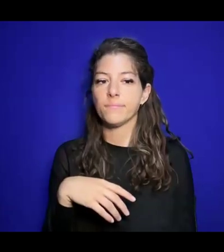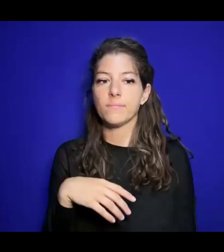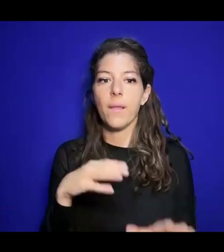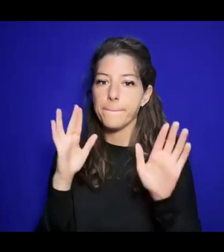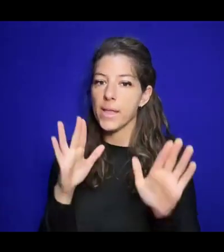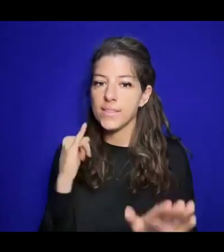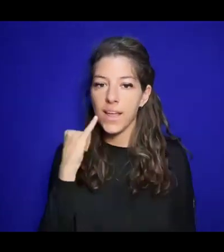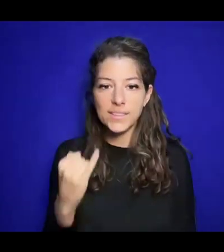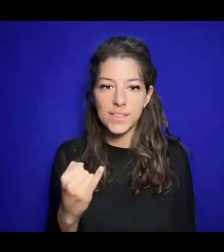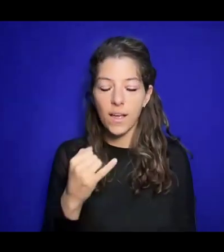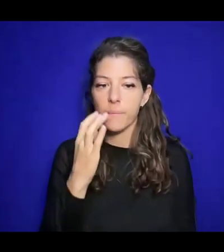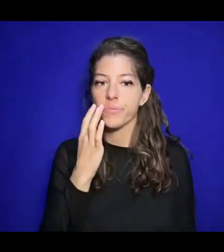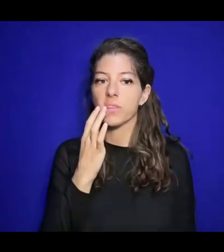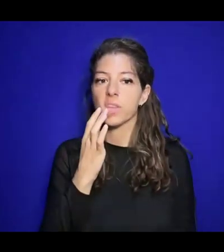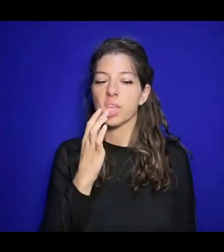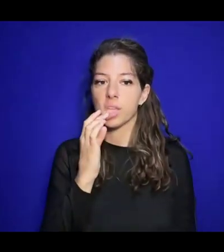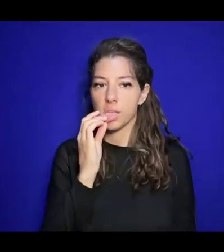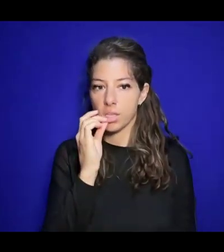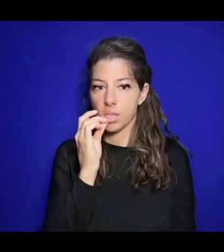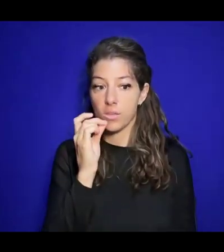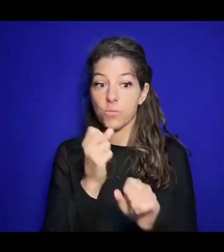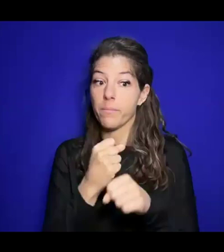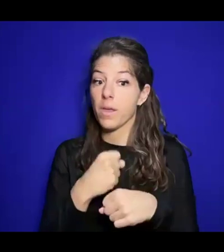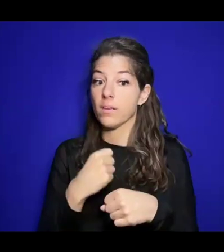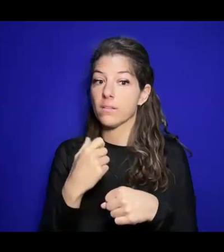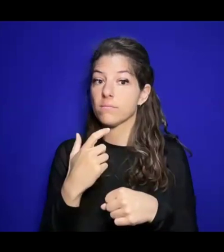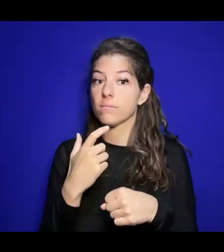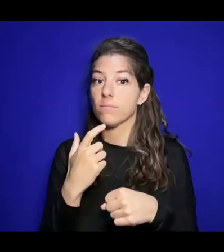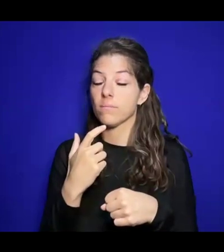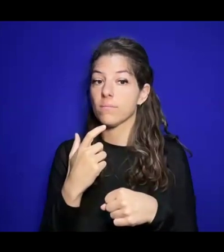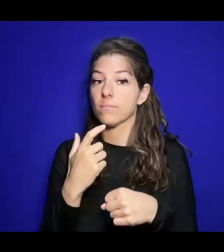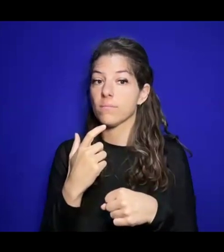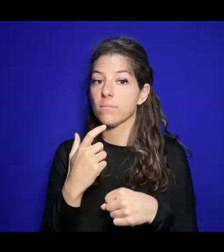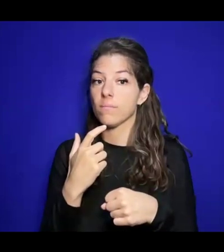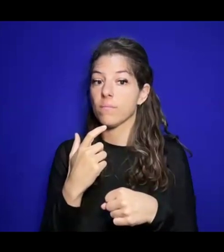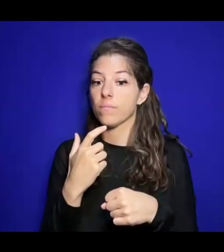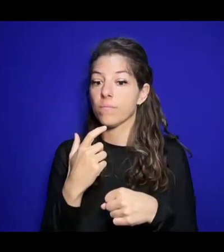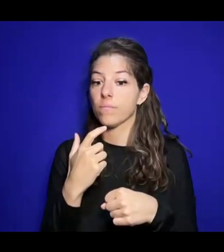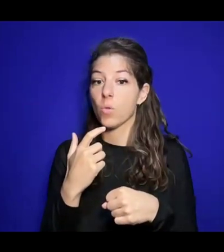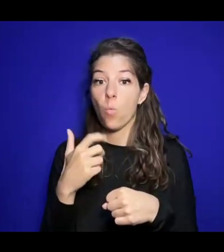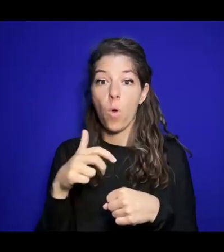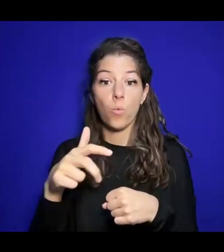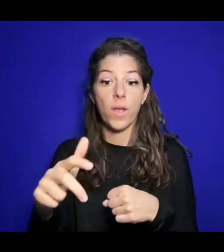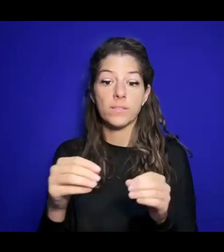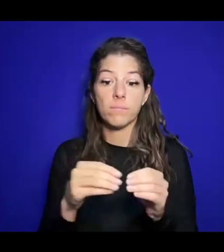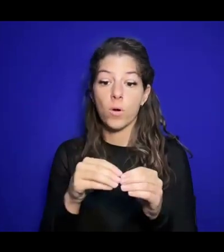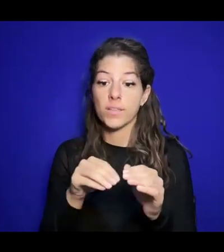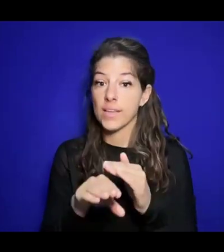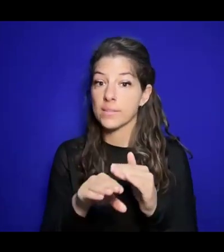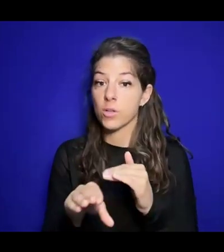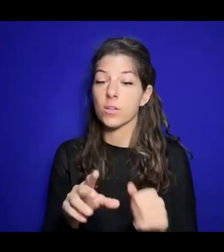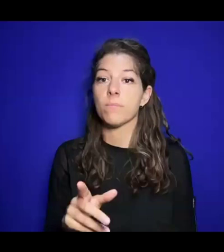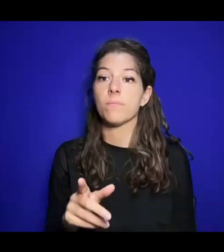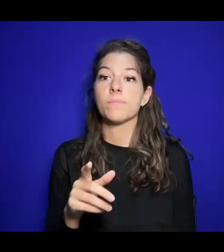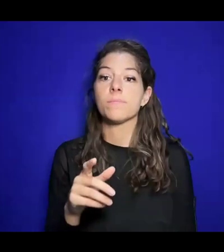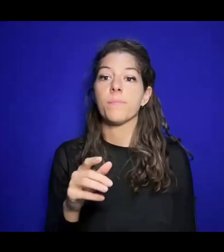terrific idea to make the walkways more accessible,